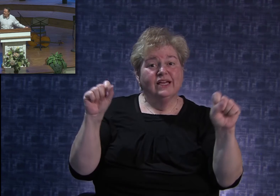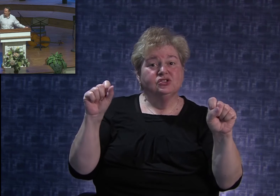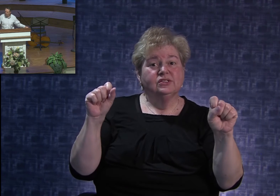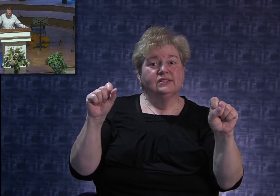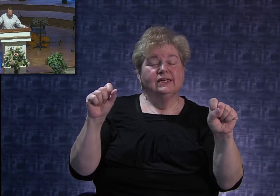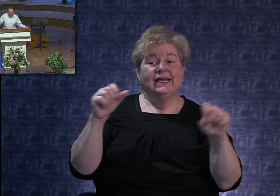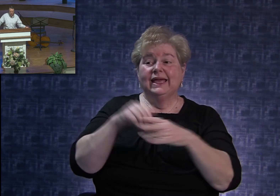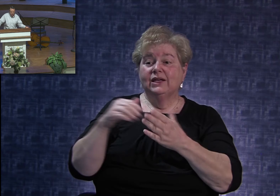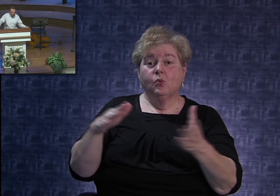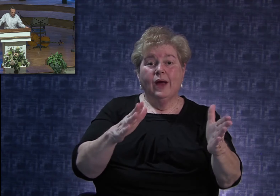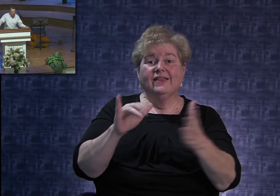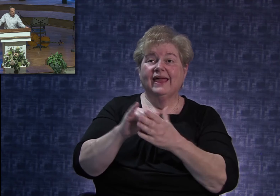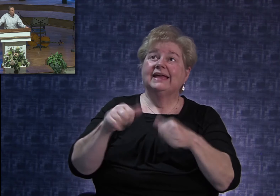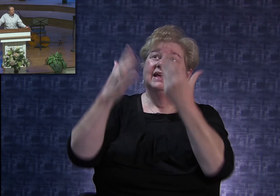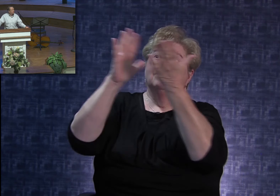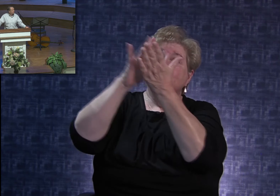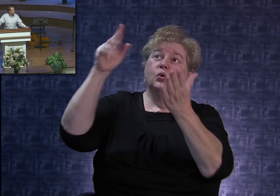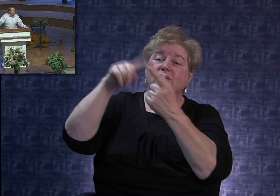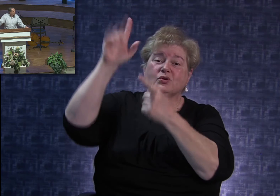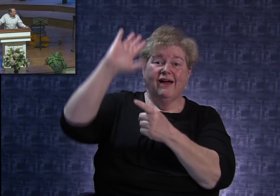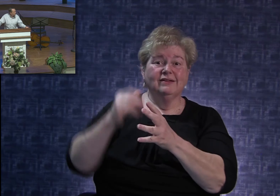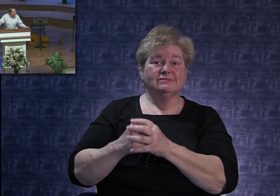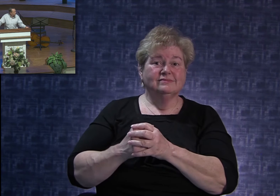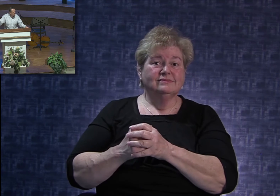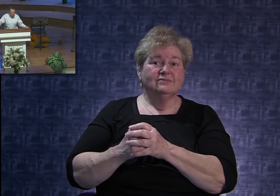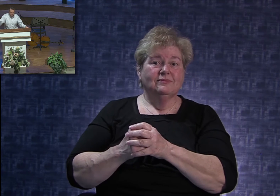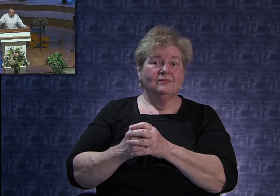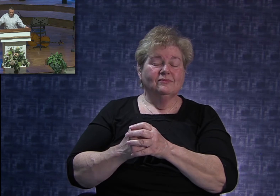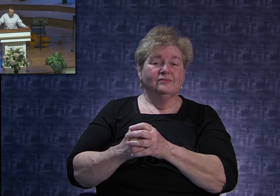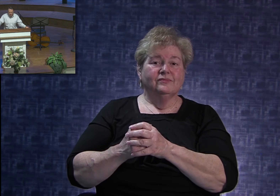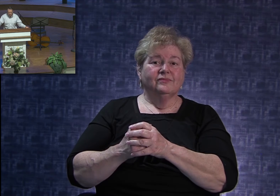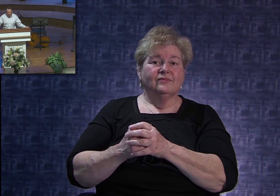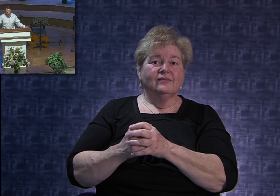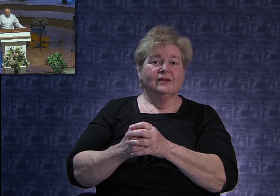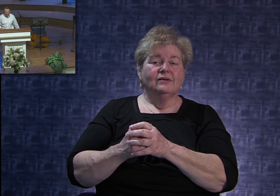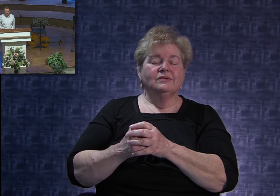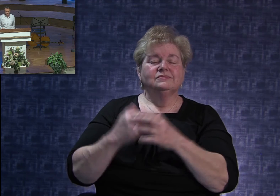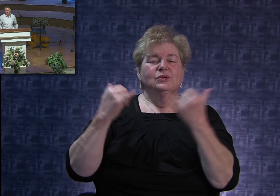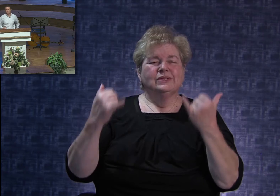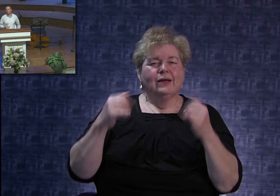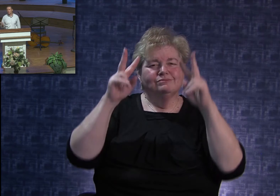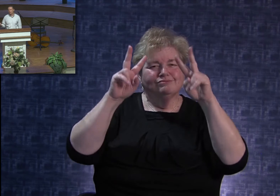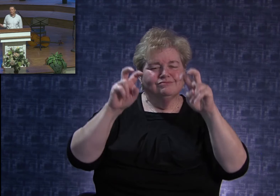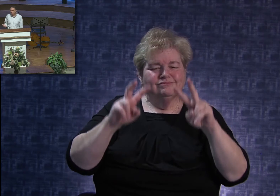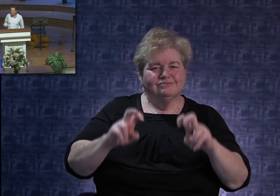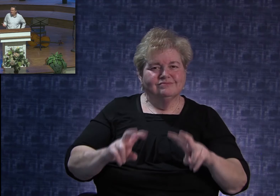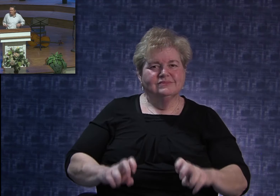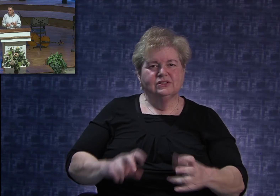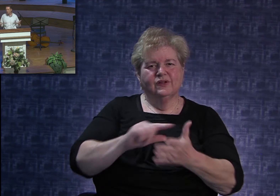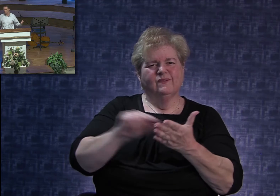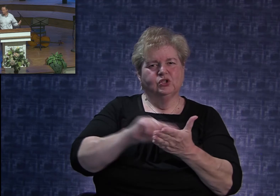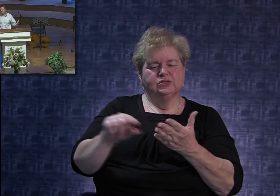way that brings glory to God. And so let's pull apart this text this morning and see